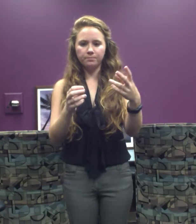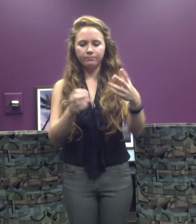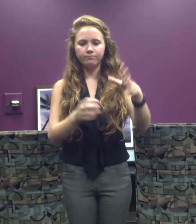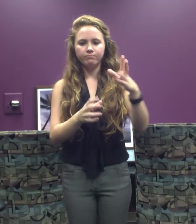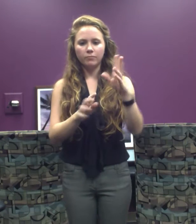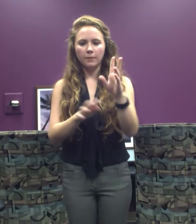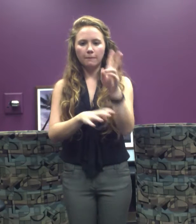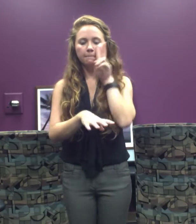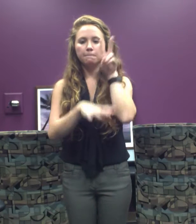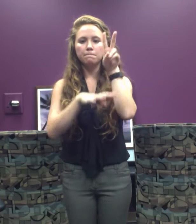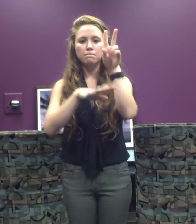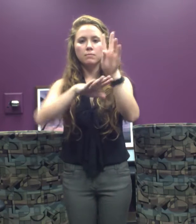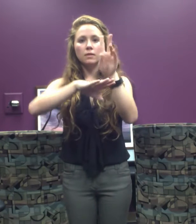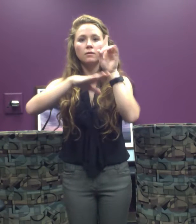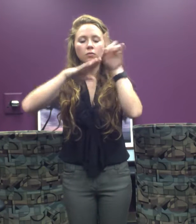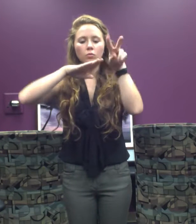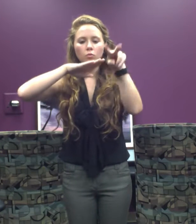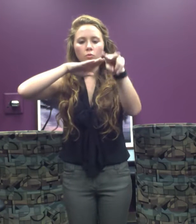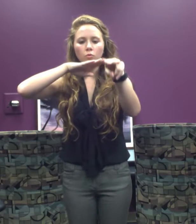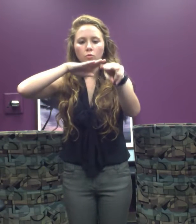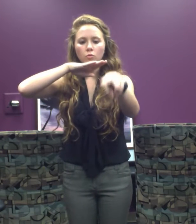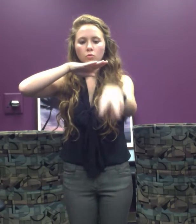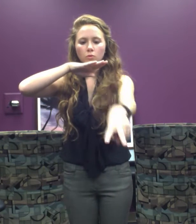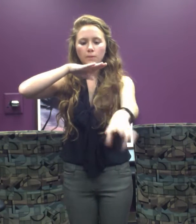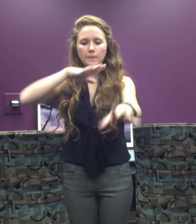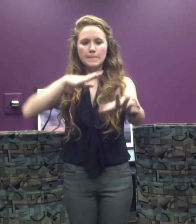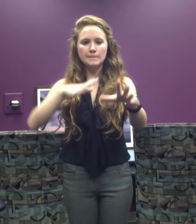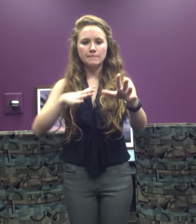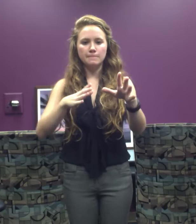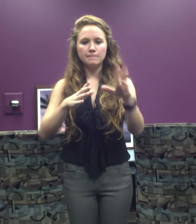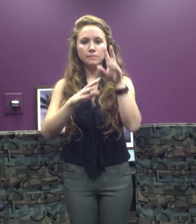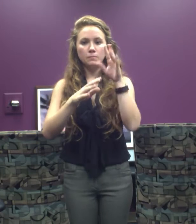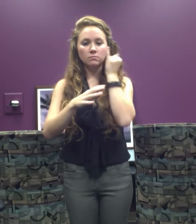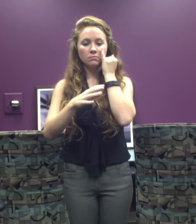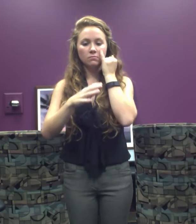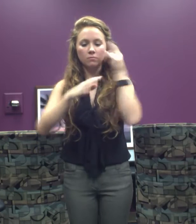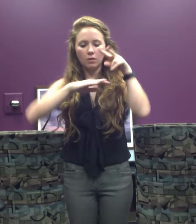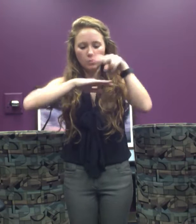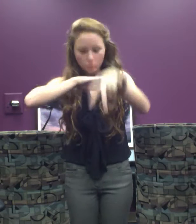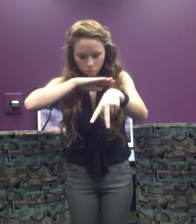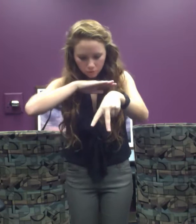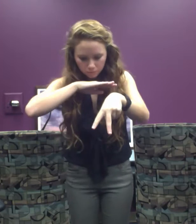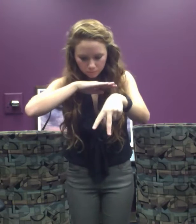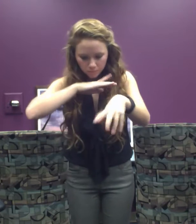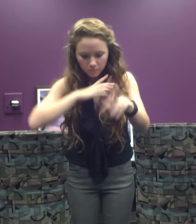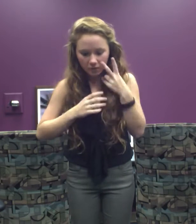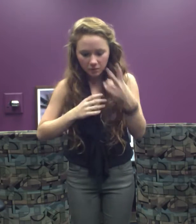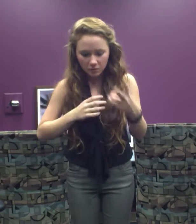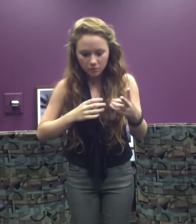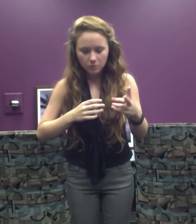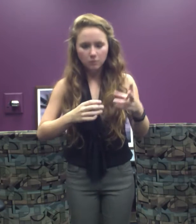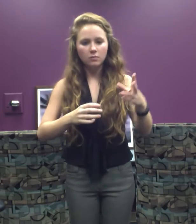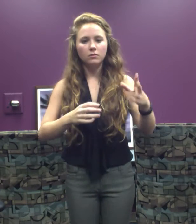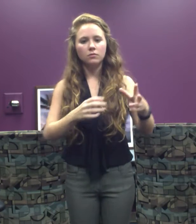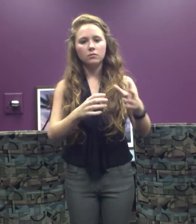cartoon road runner or something. You're looking straight down into Broadway. You see the 3 towers. See